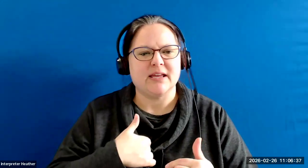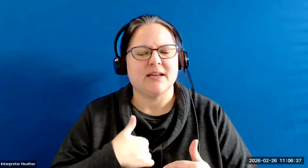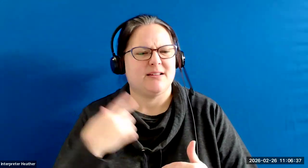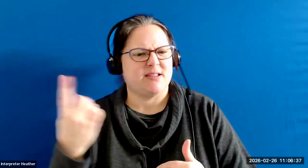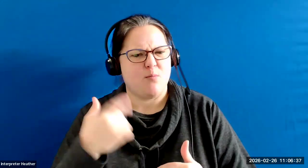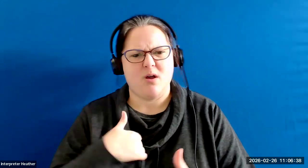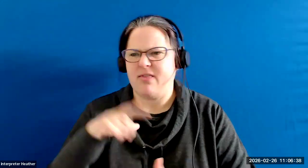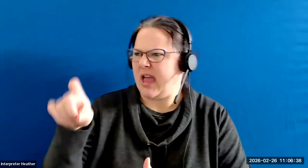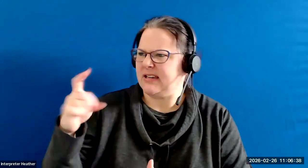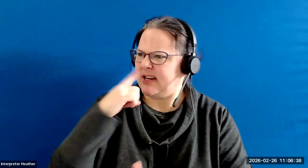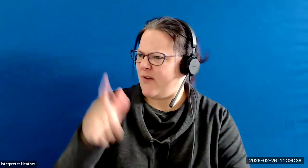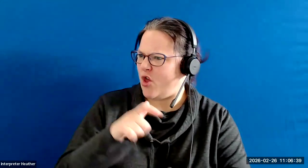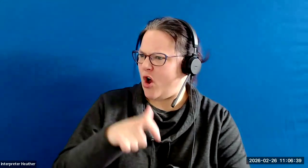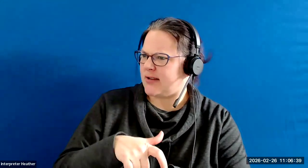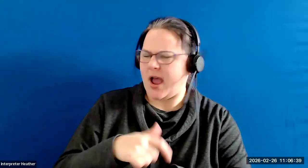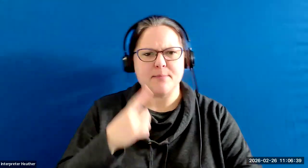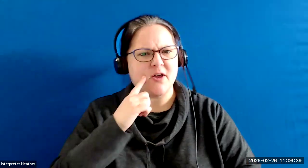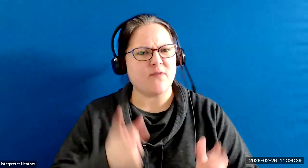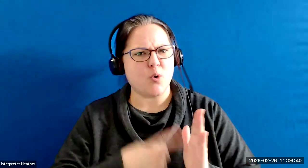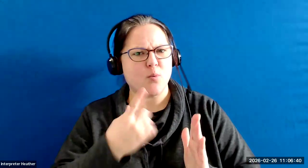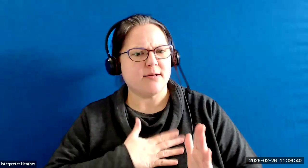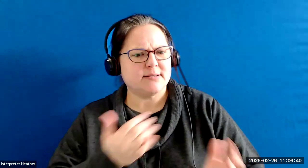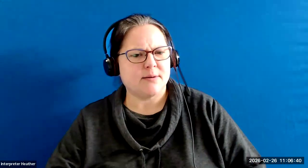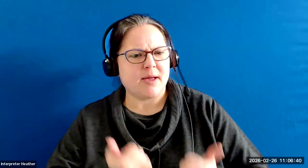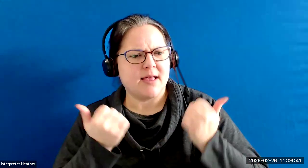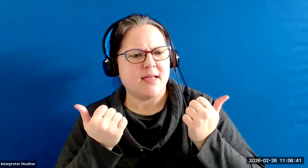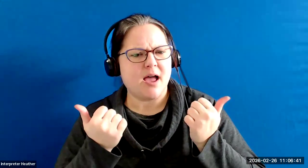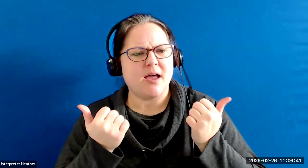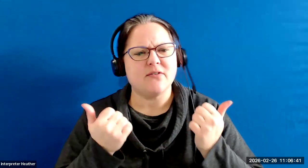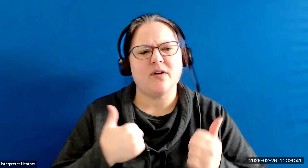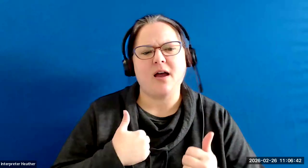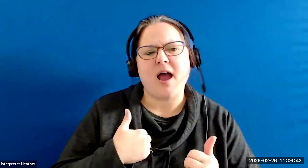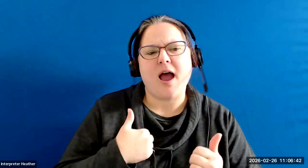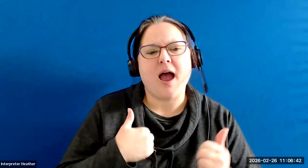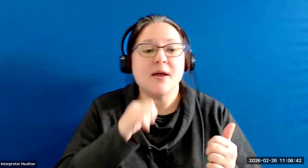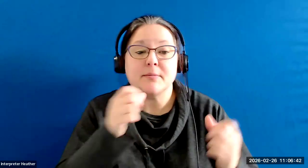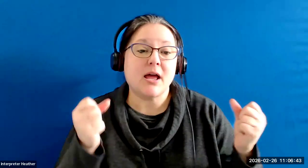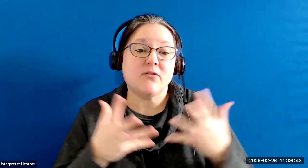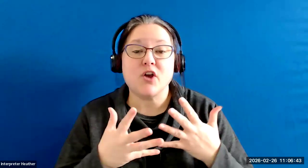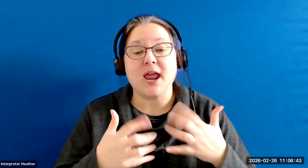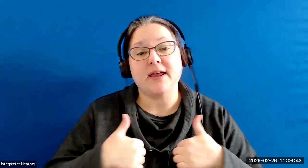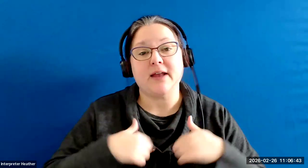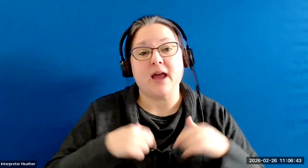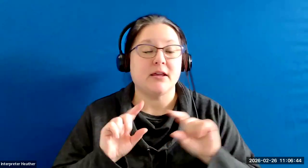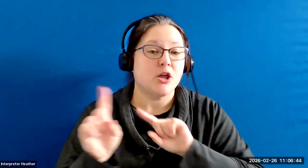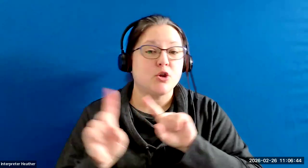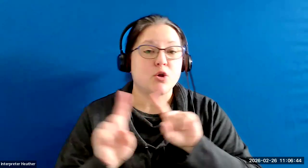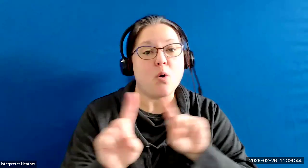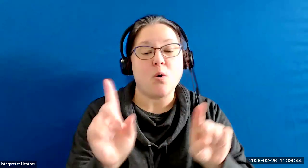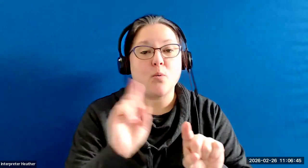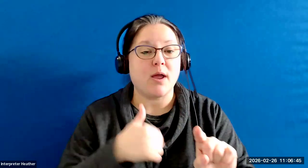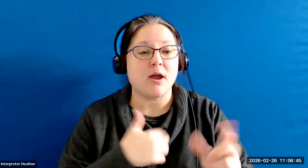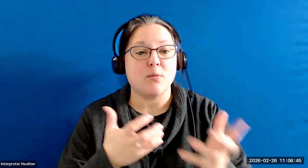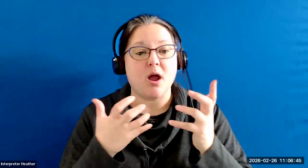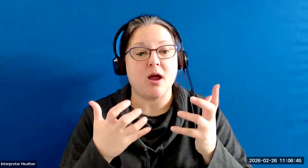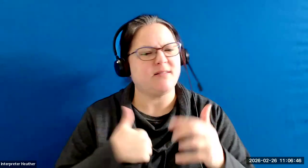long. For once, unafraid, I can go where life leads me. Somehow I know